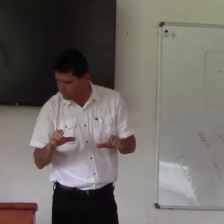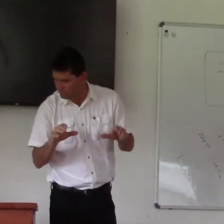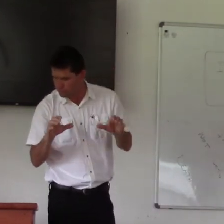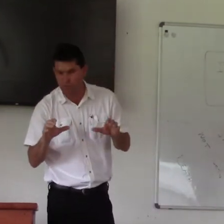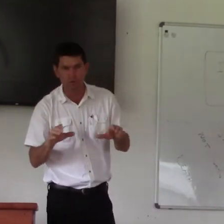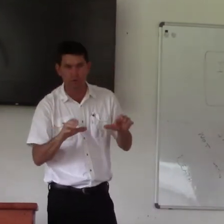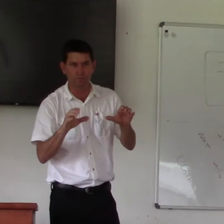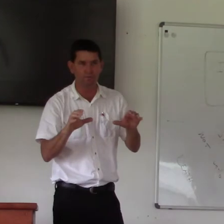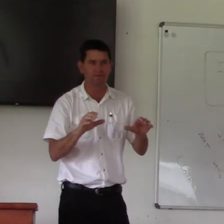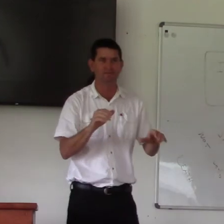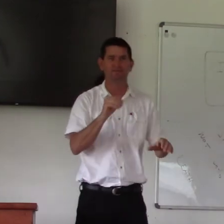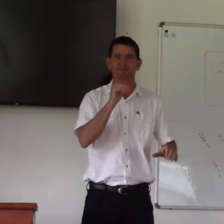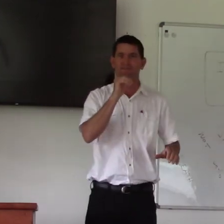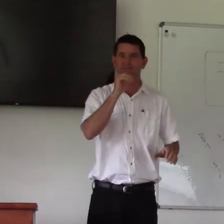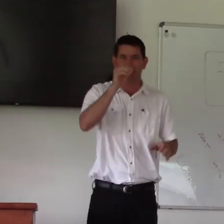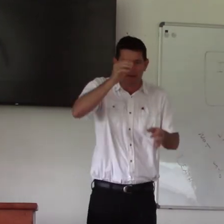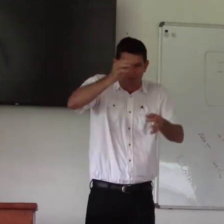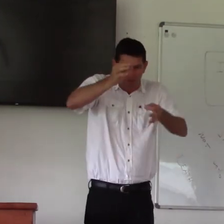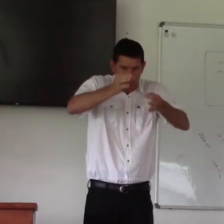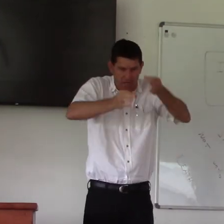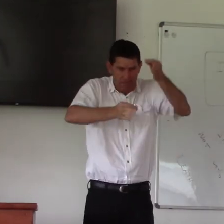do not judge